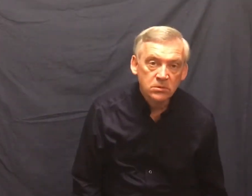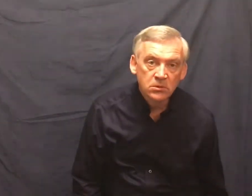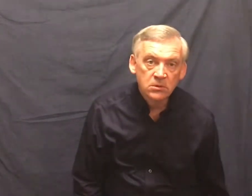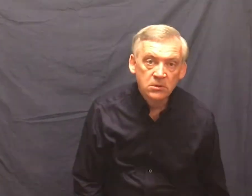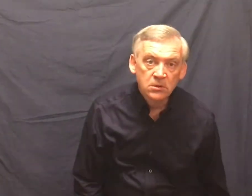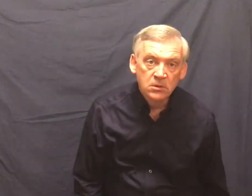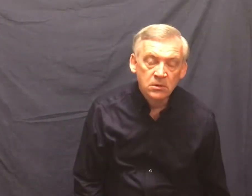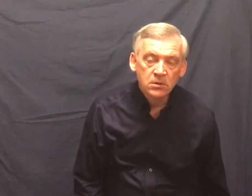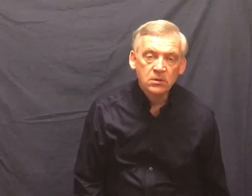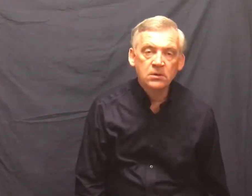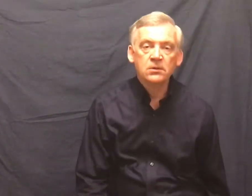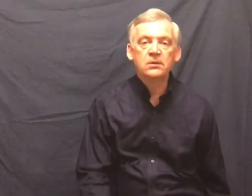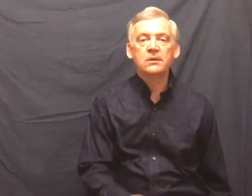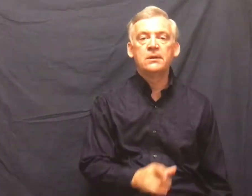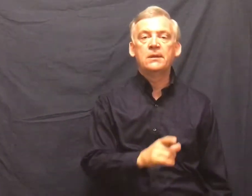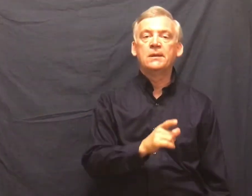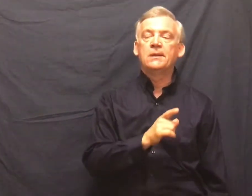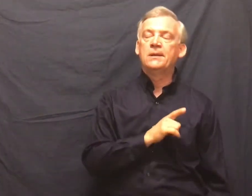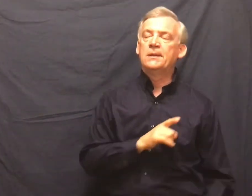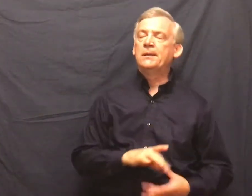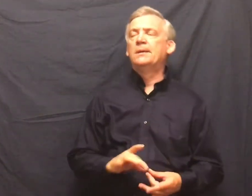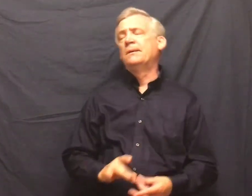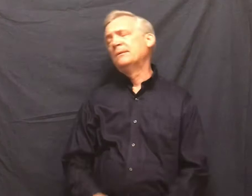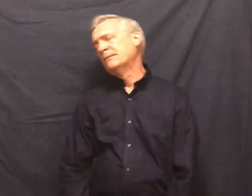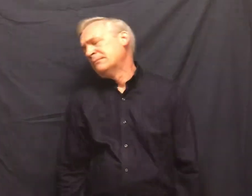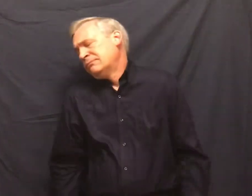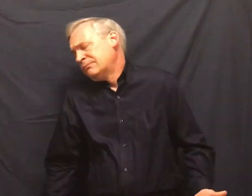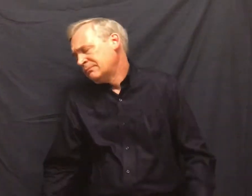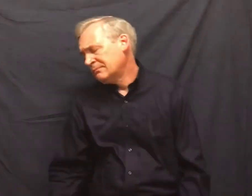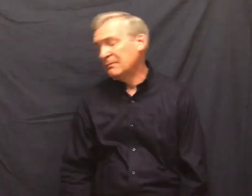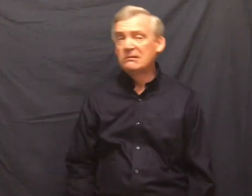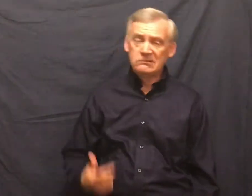Lenny said, I might just as well go away.